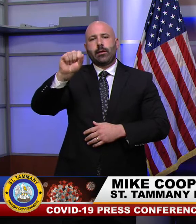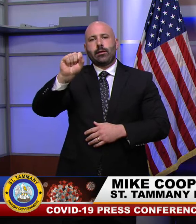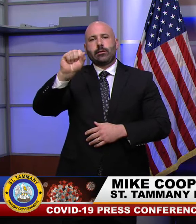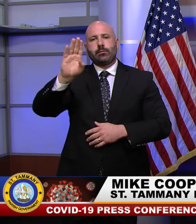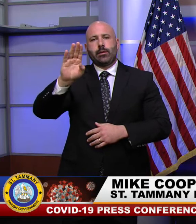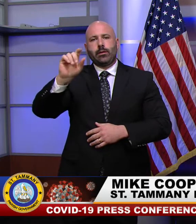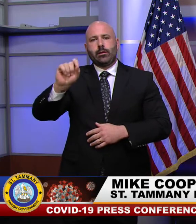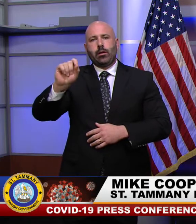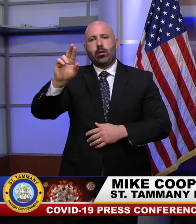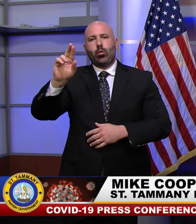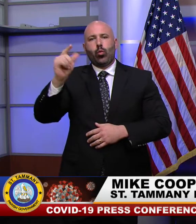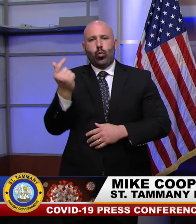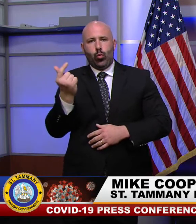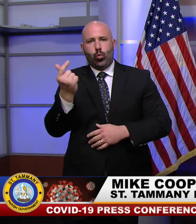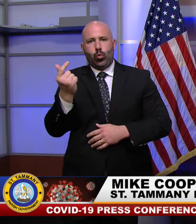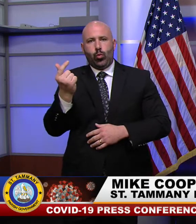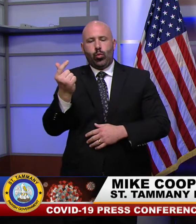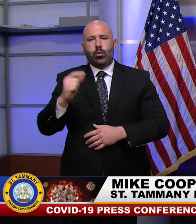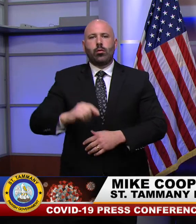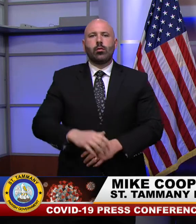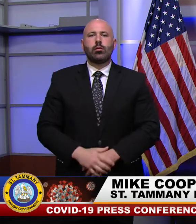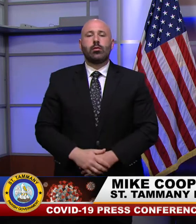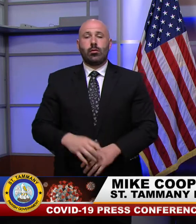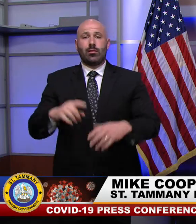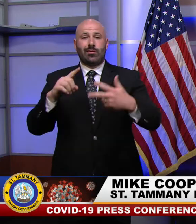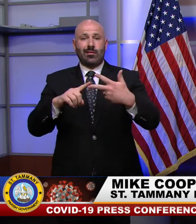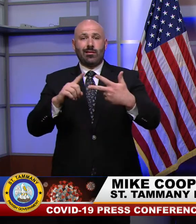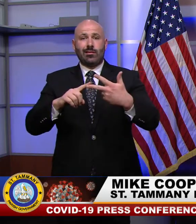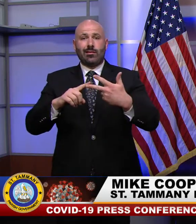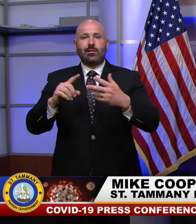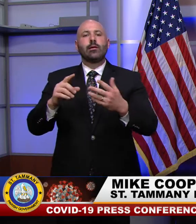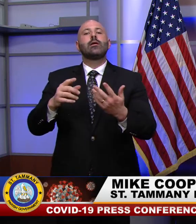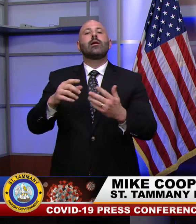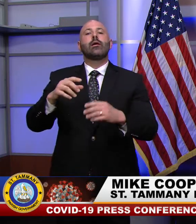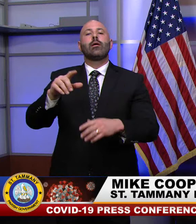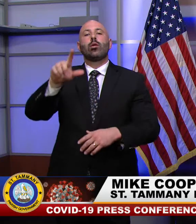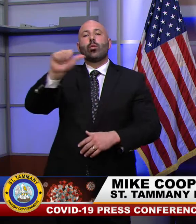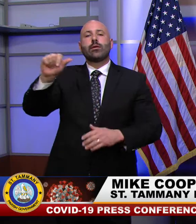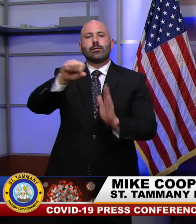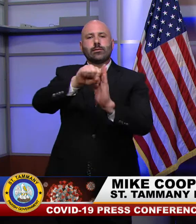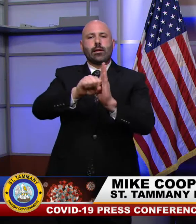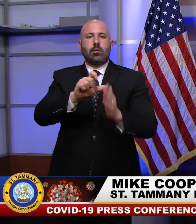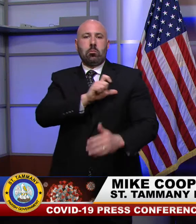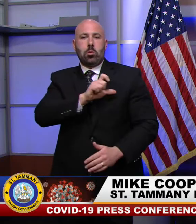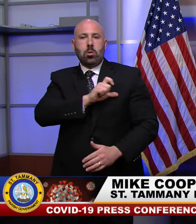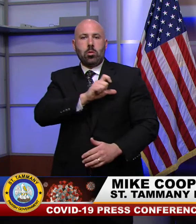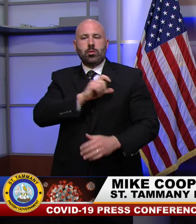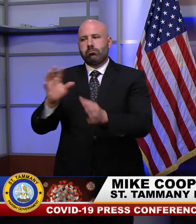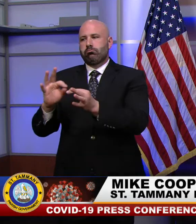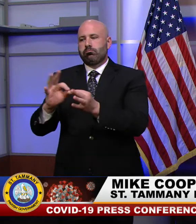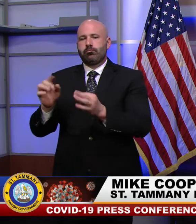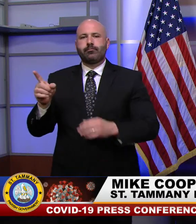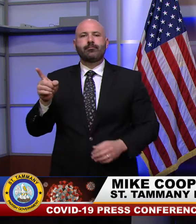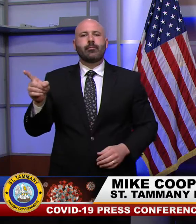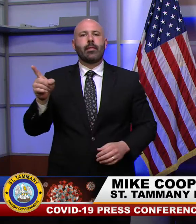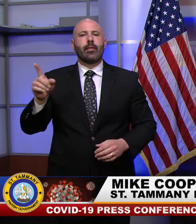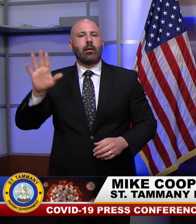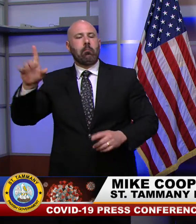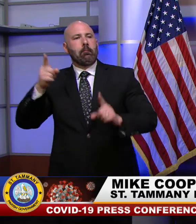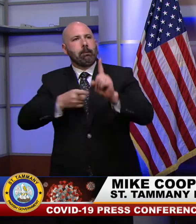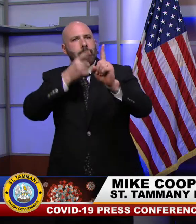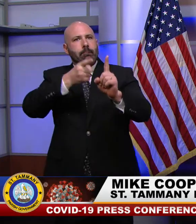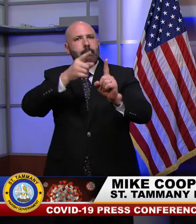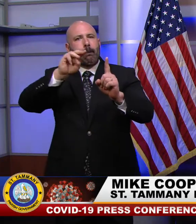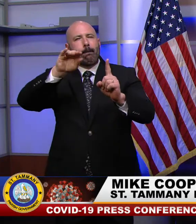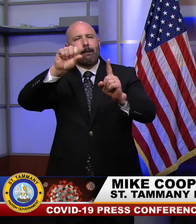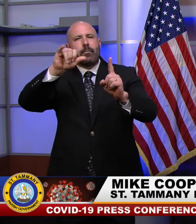stpsb.org. I have a statement from the Louisiana State Police. In the Louisiana State Police's mission of